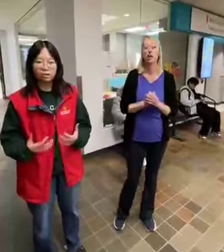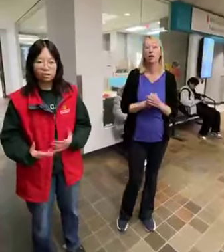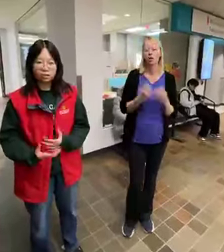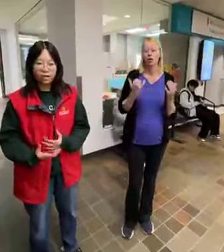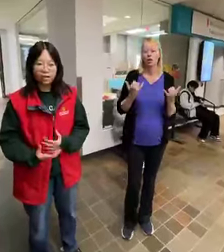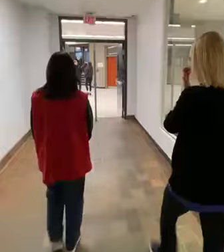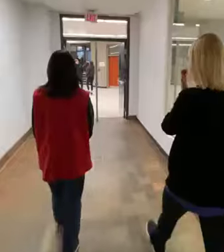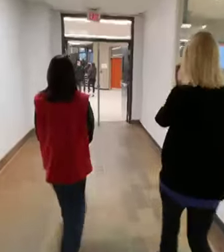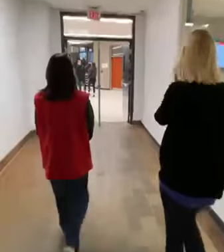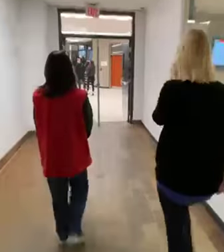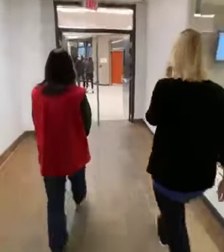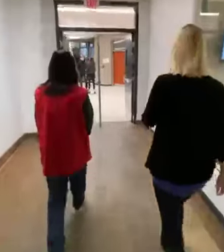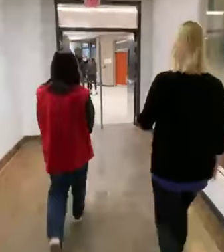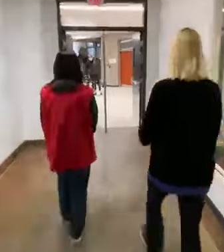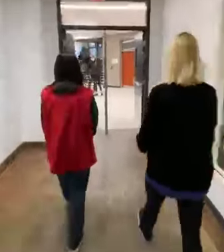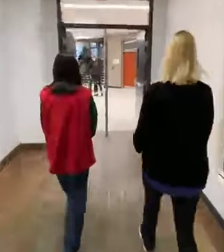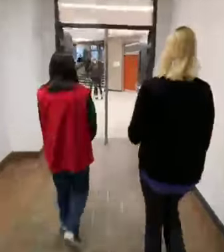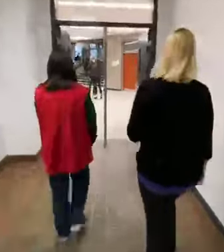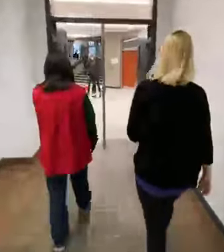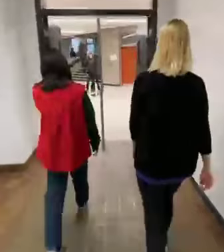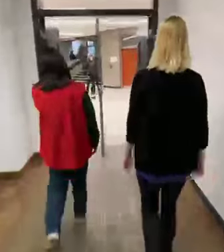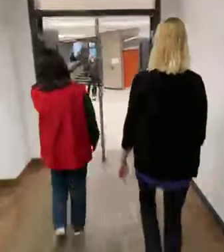in our social science.